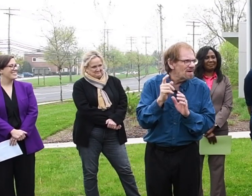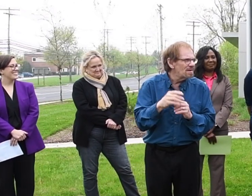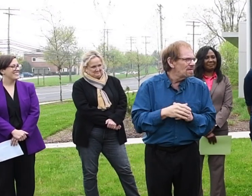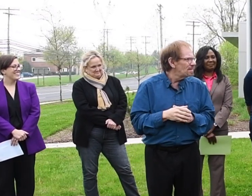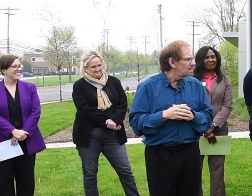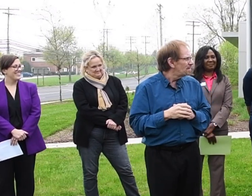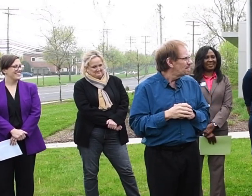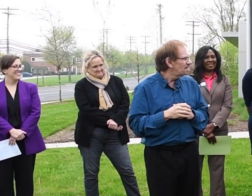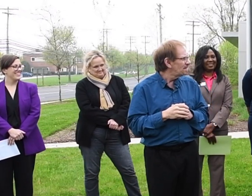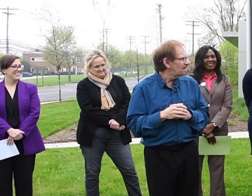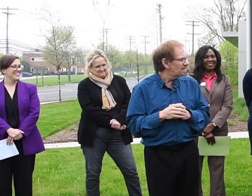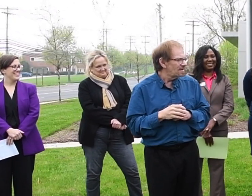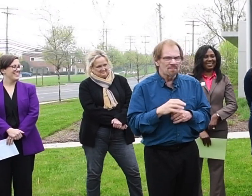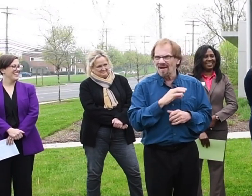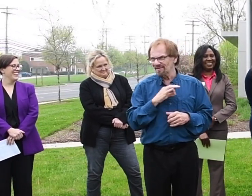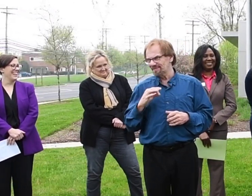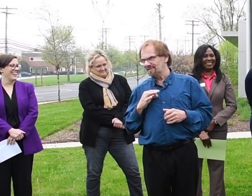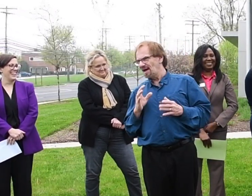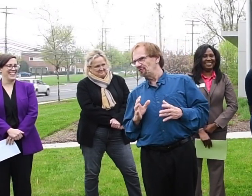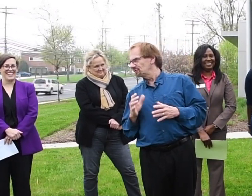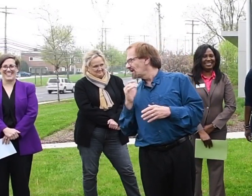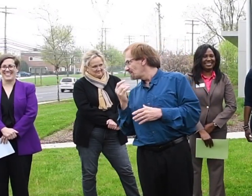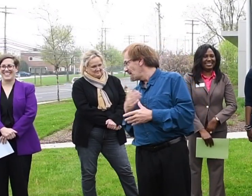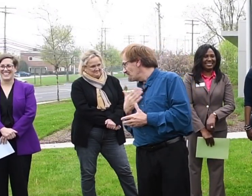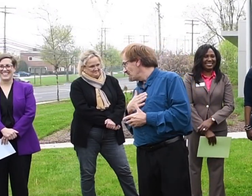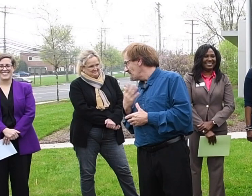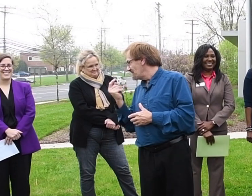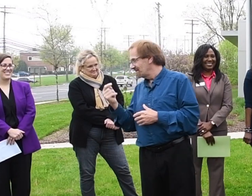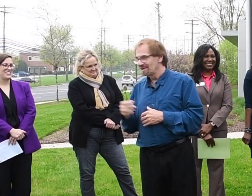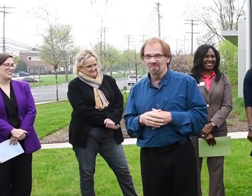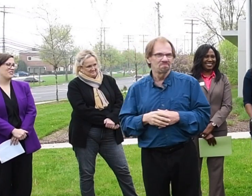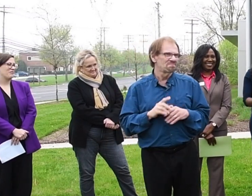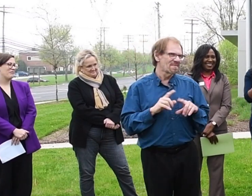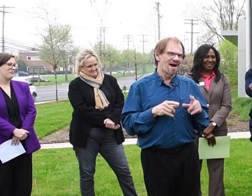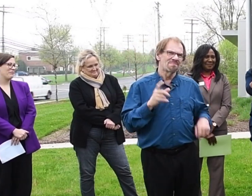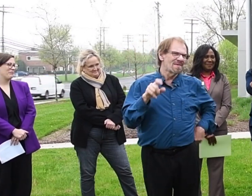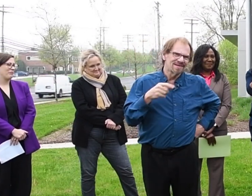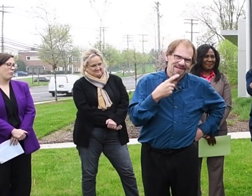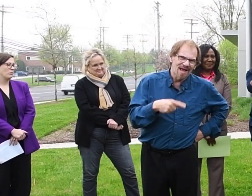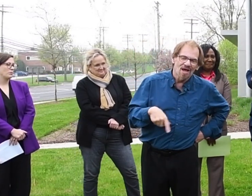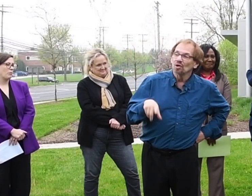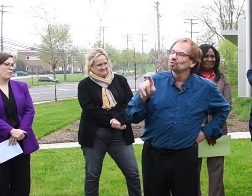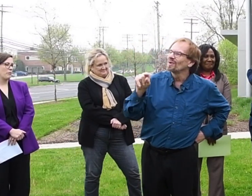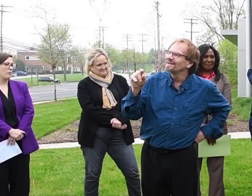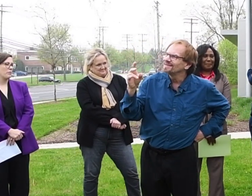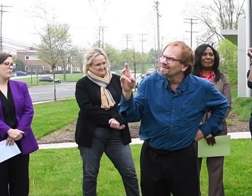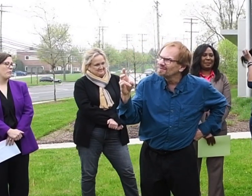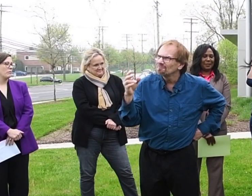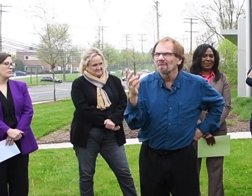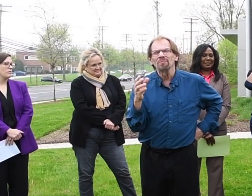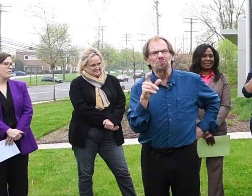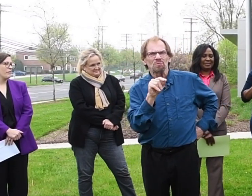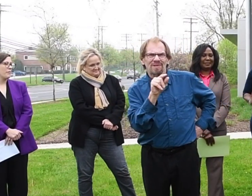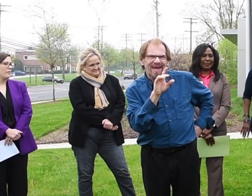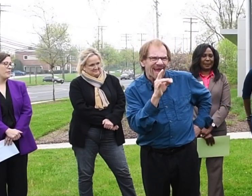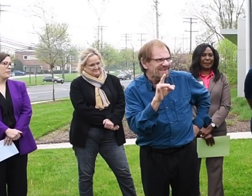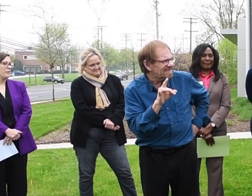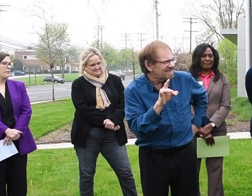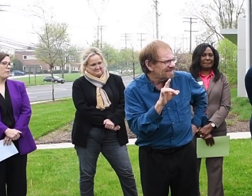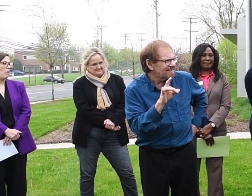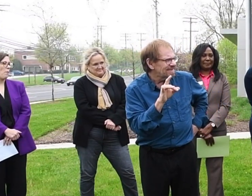not going to be too happy about it, but I got to say, it was 2017, I believe 2018, when